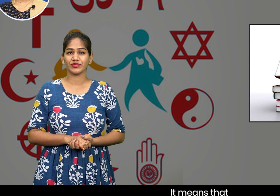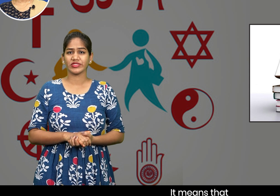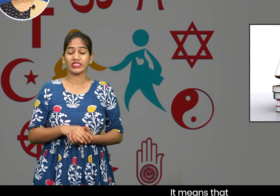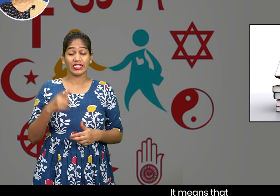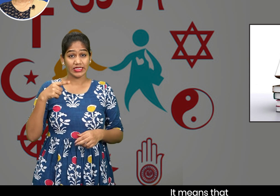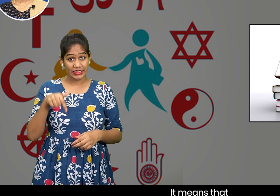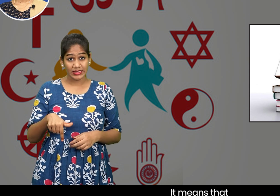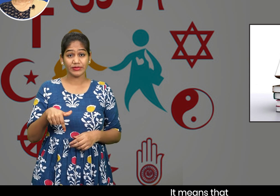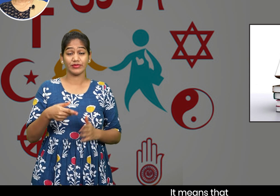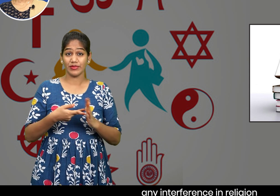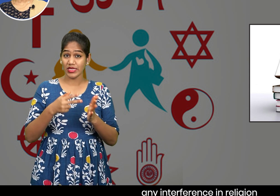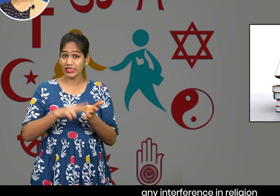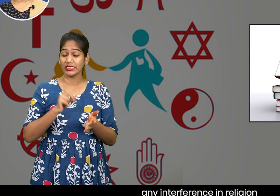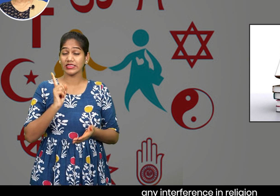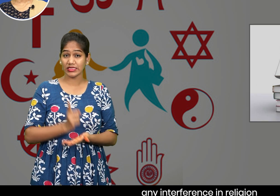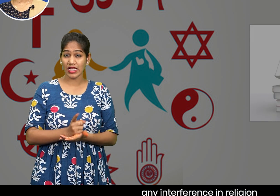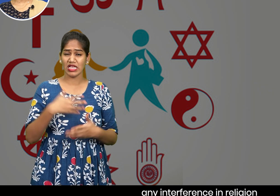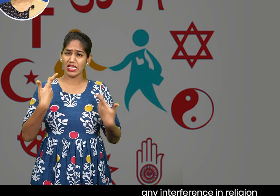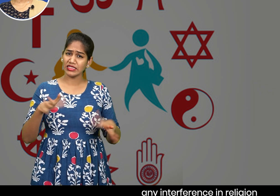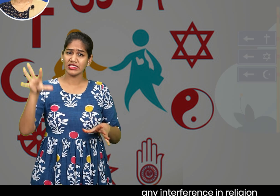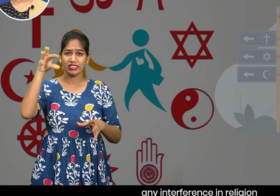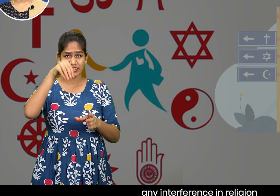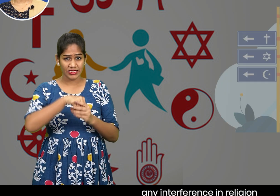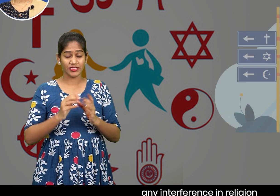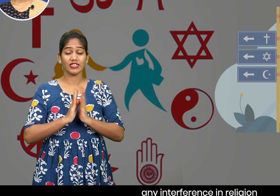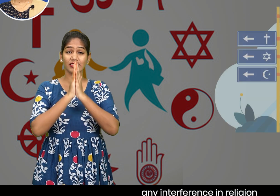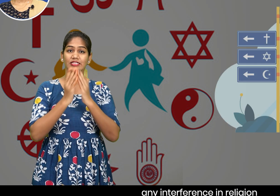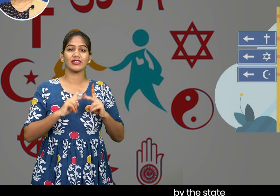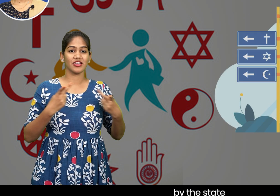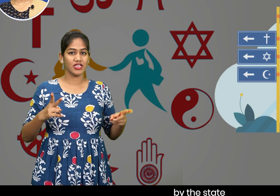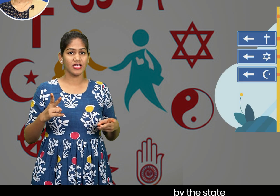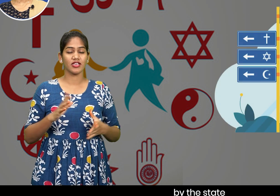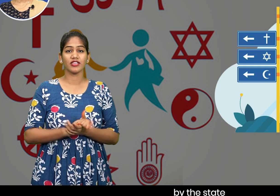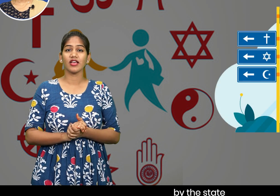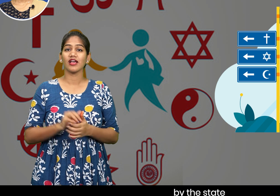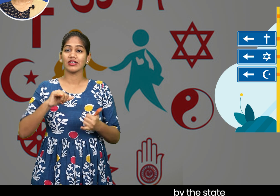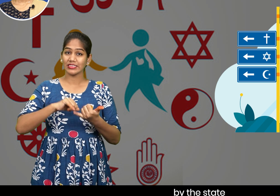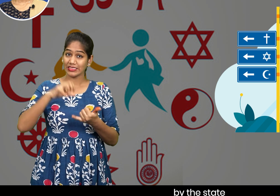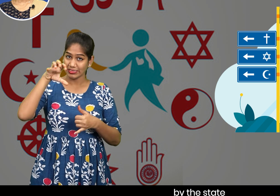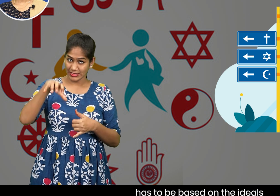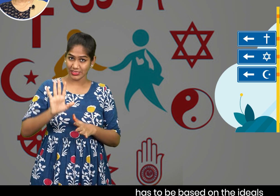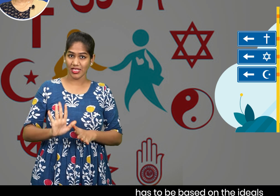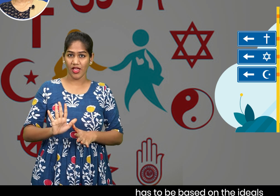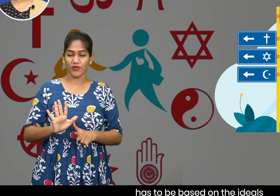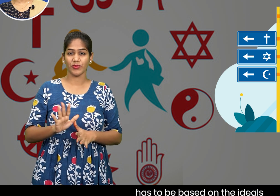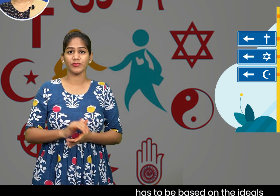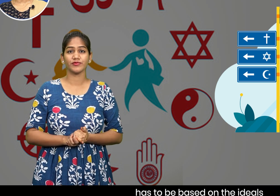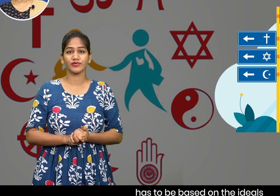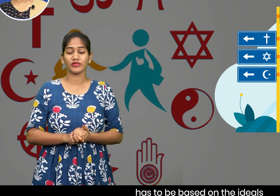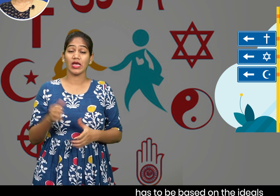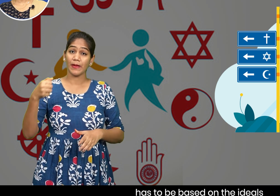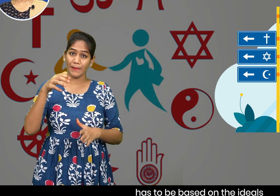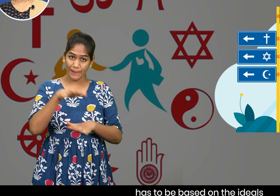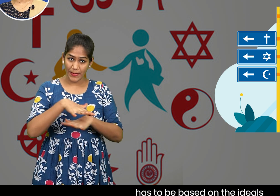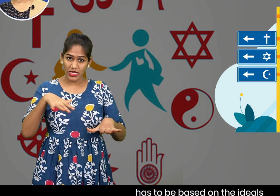It means that any interference in religion by the state has to be based